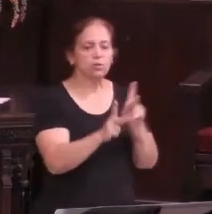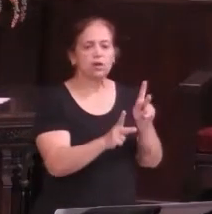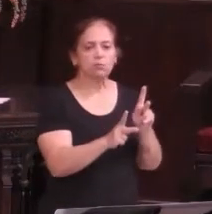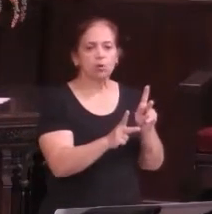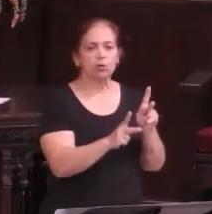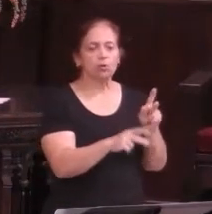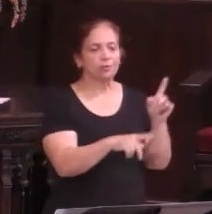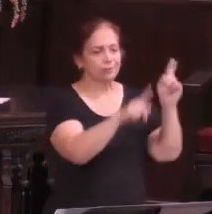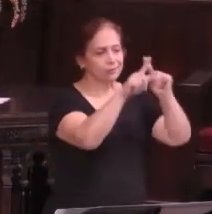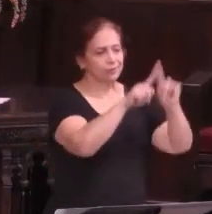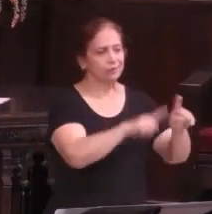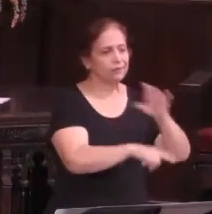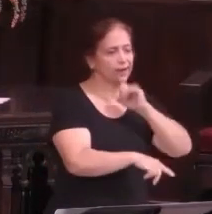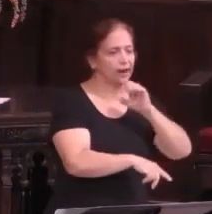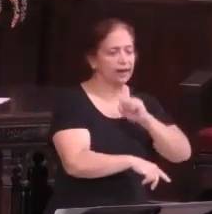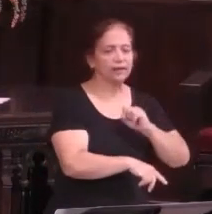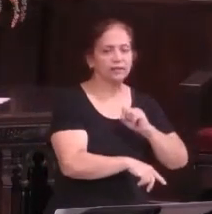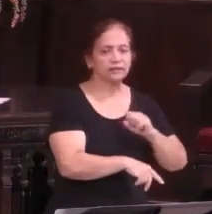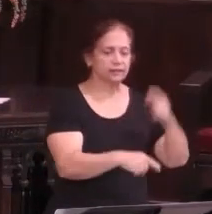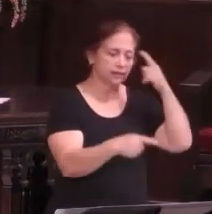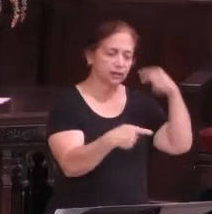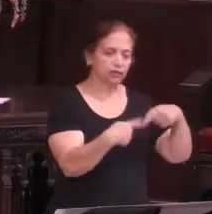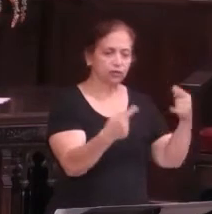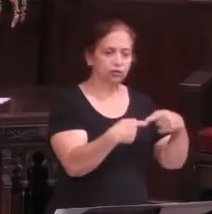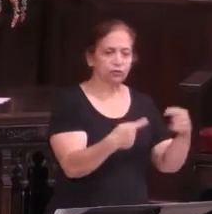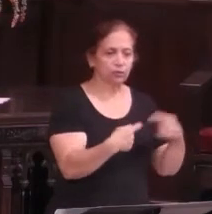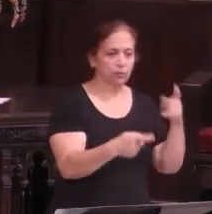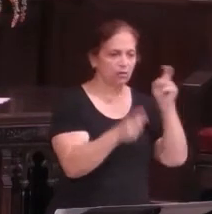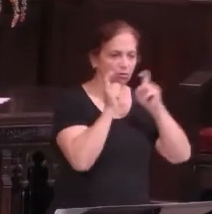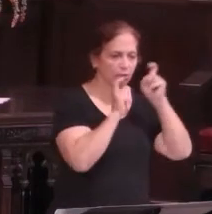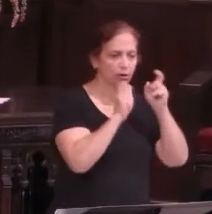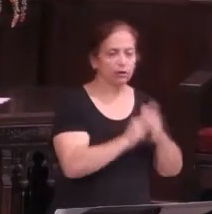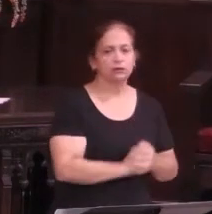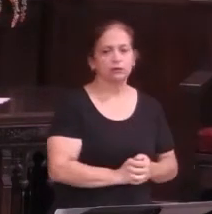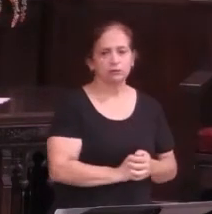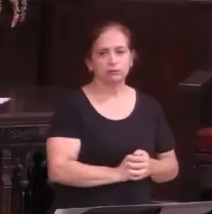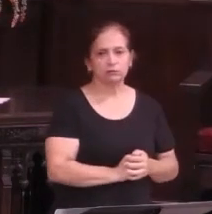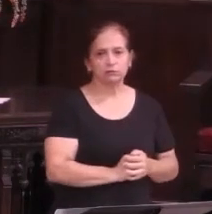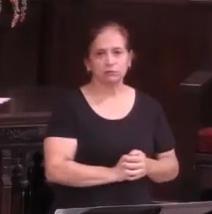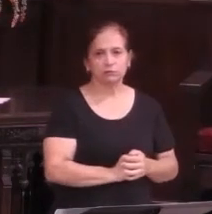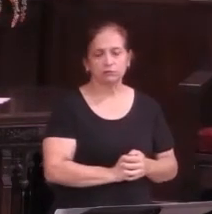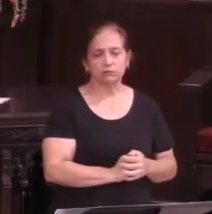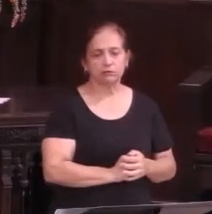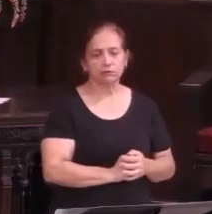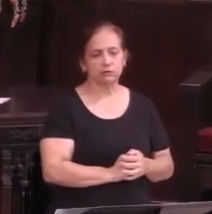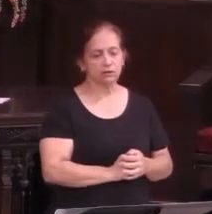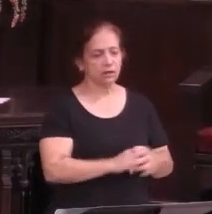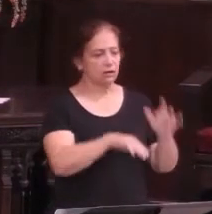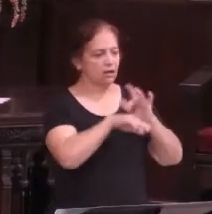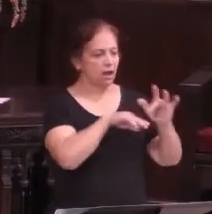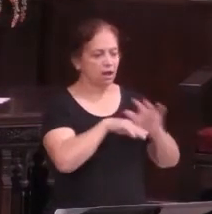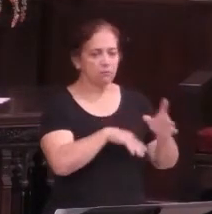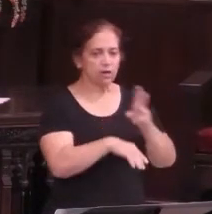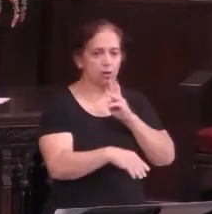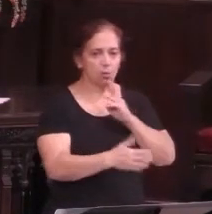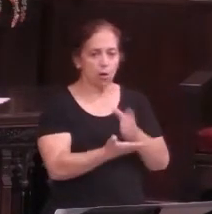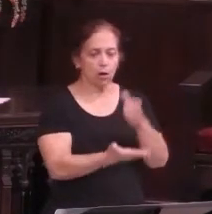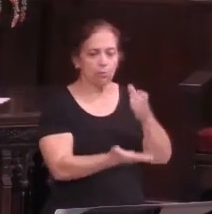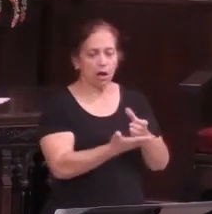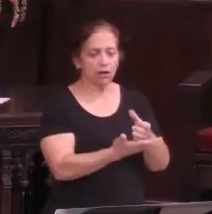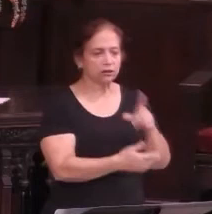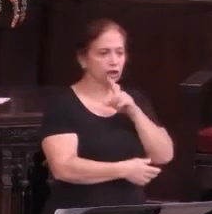differing ages, all with disagreeable faces. There would be dozens of empty water bottles and